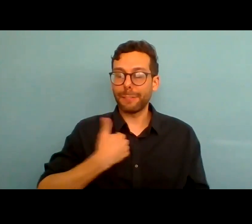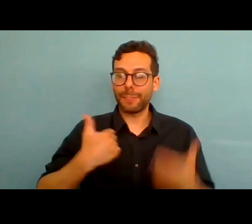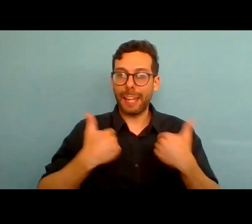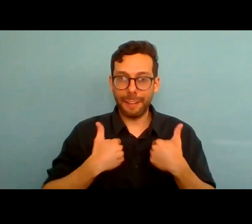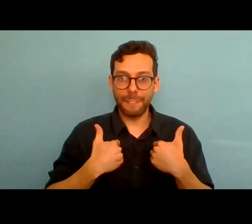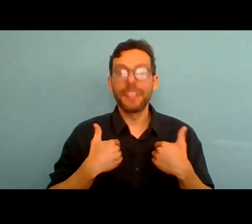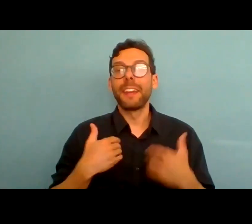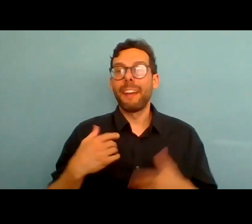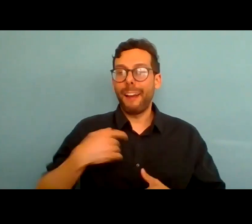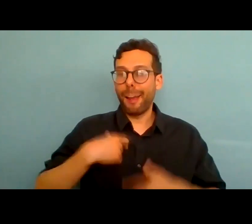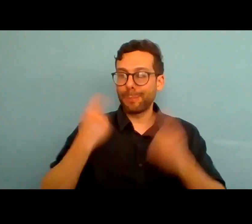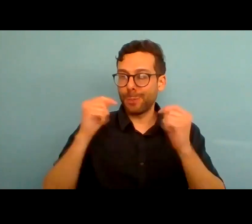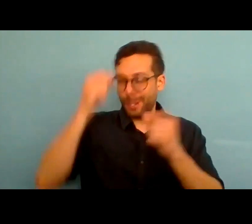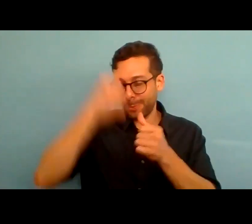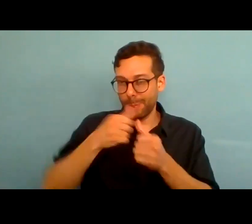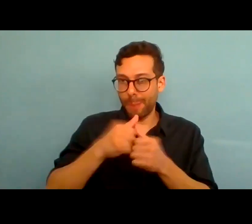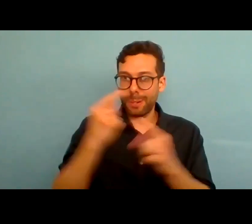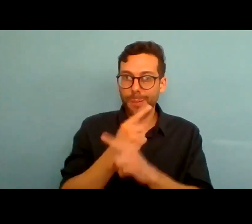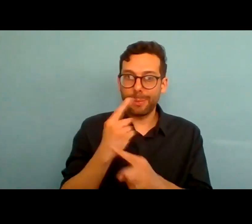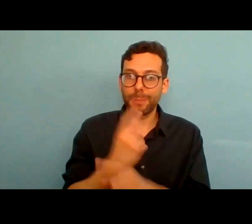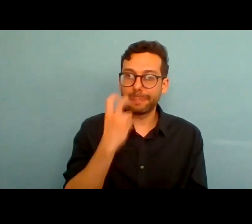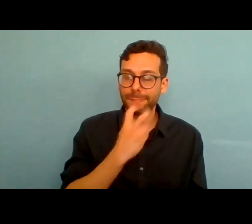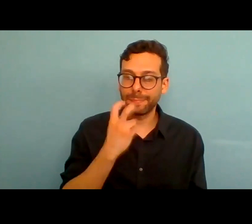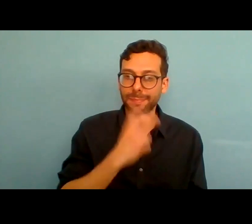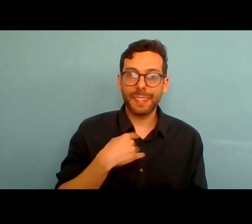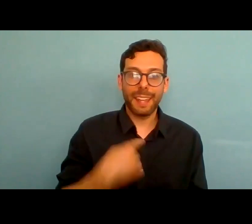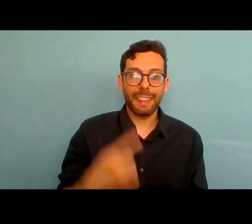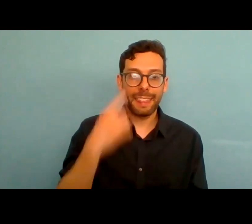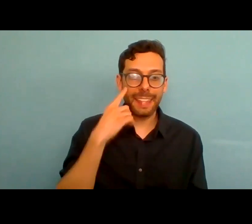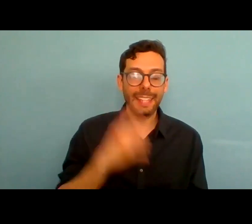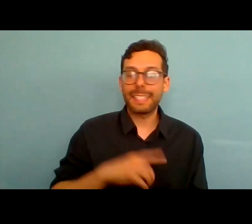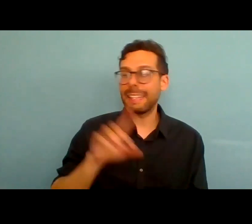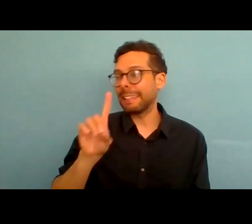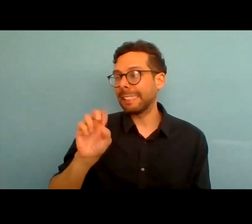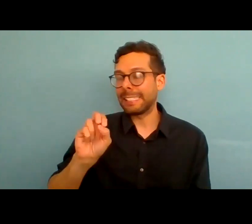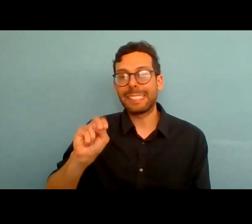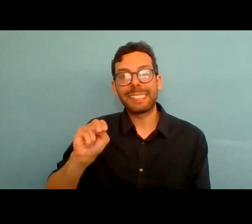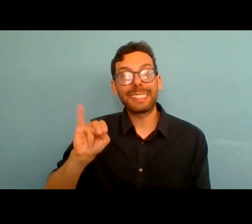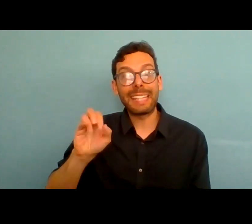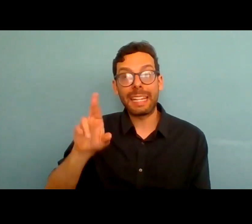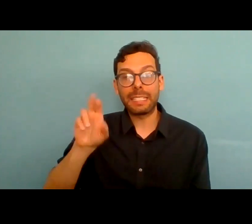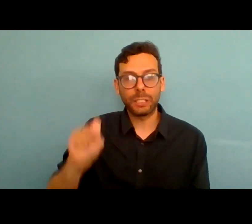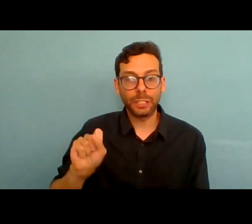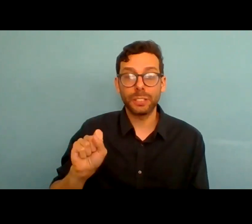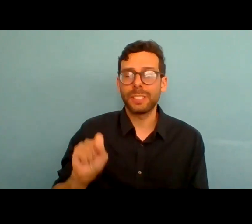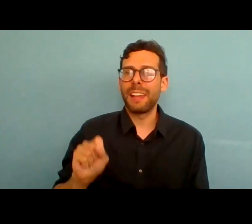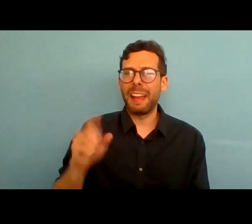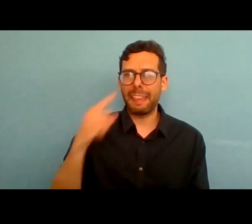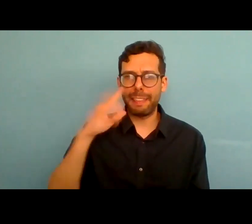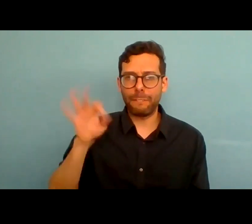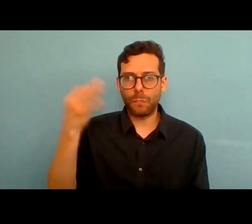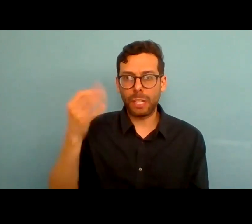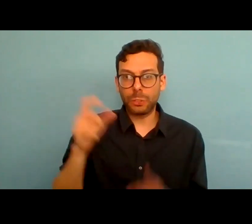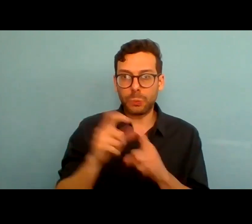it. So I think it's deniers. It's a French word, and if you ask me how to spell it, I won't be able to. Hang